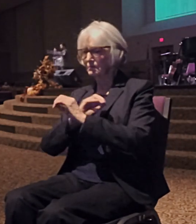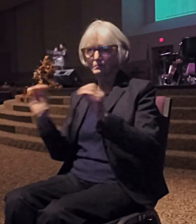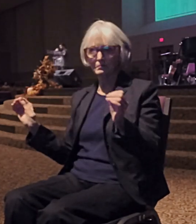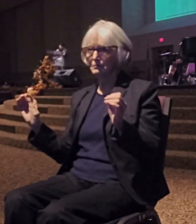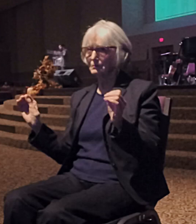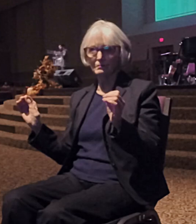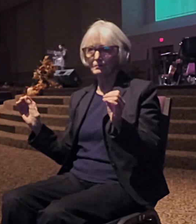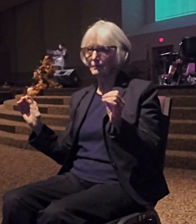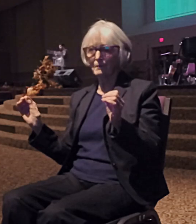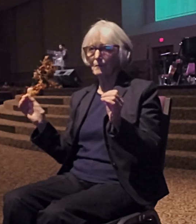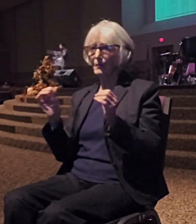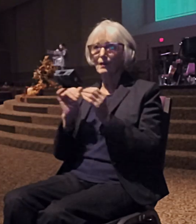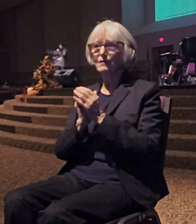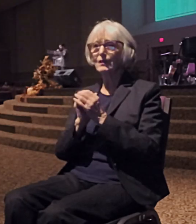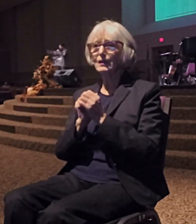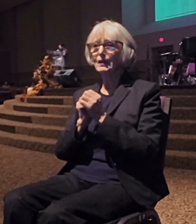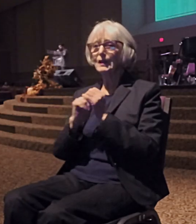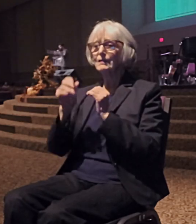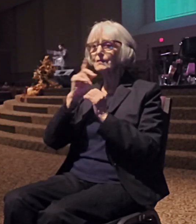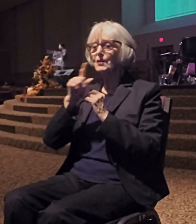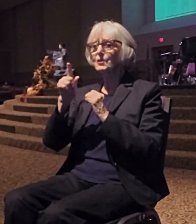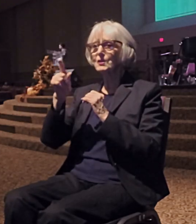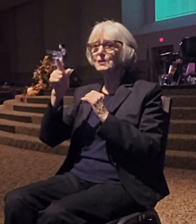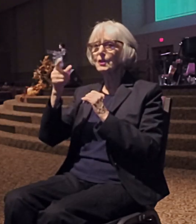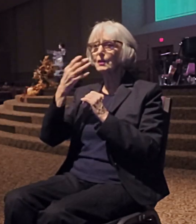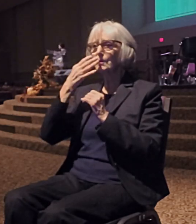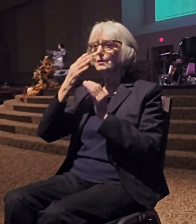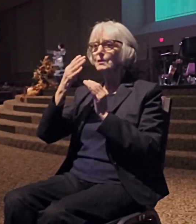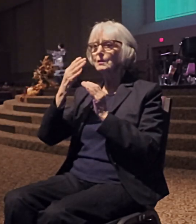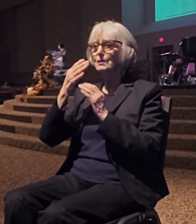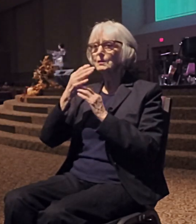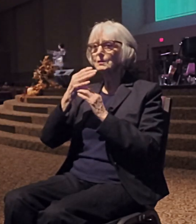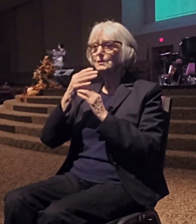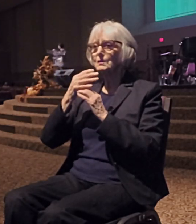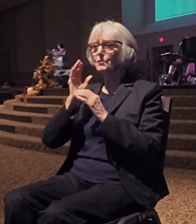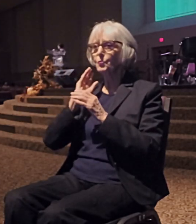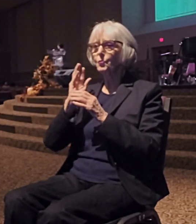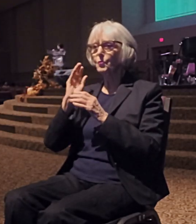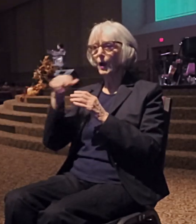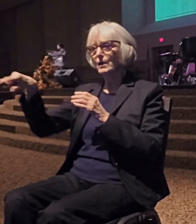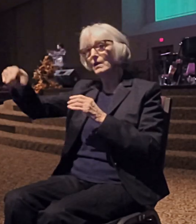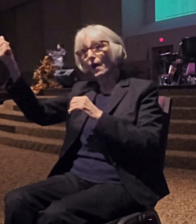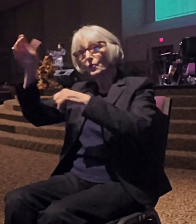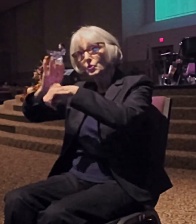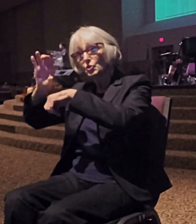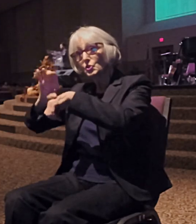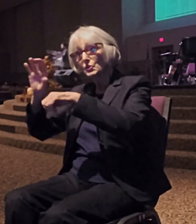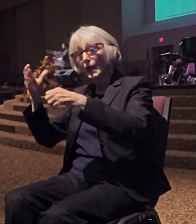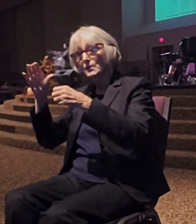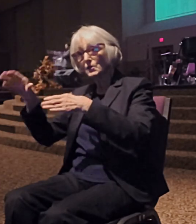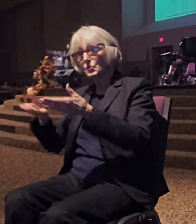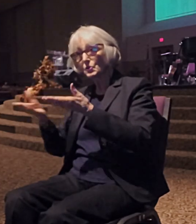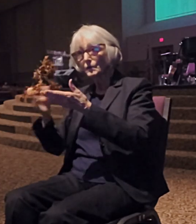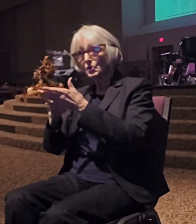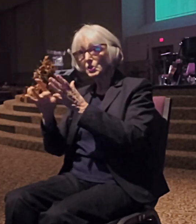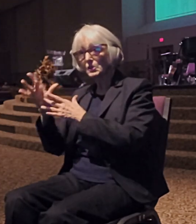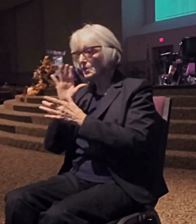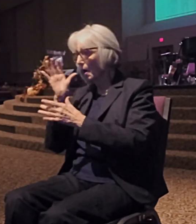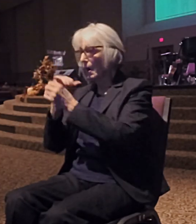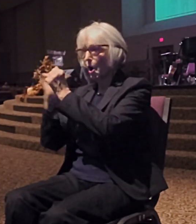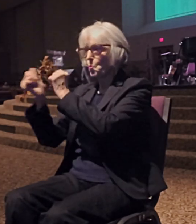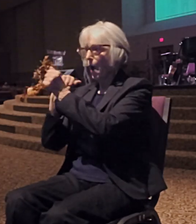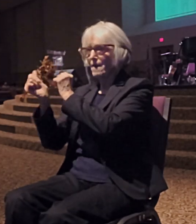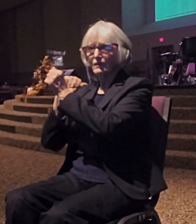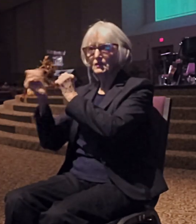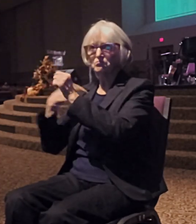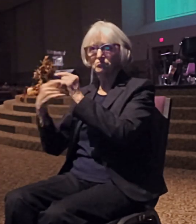If there is another God-glorifying church, they are not our rivals. They are our brothers and sisters. They are our